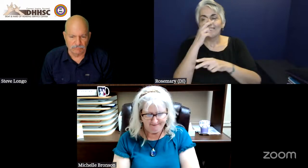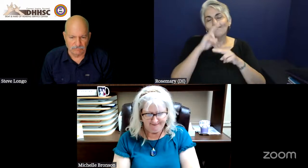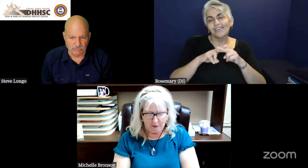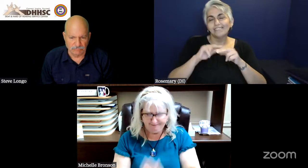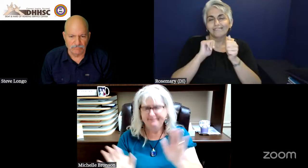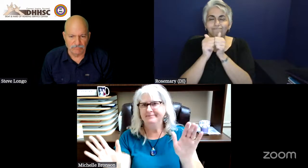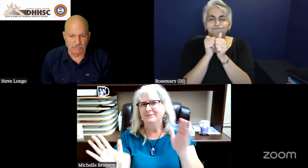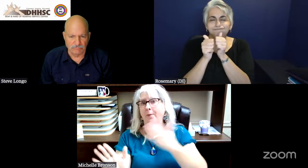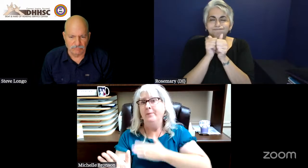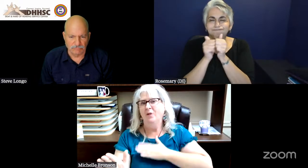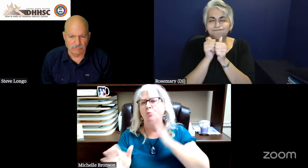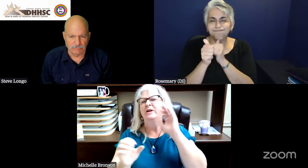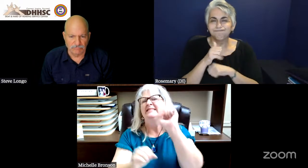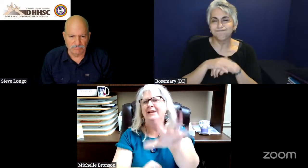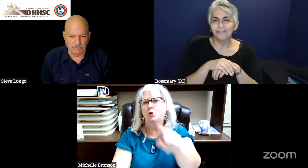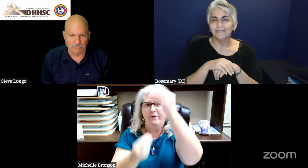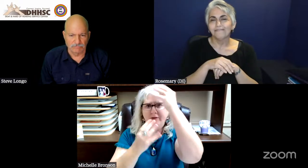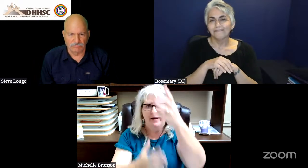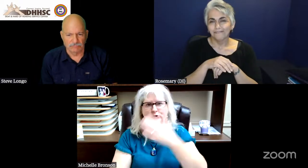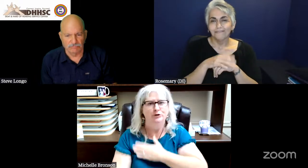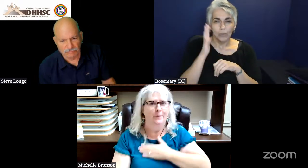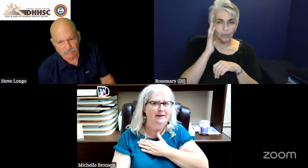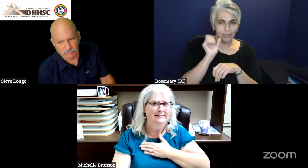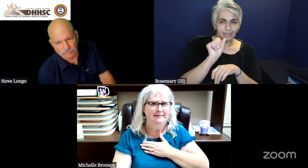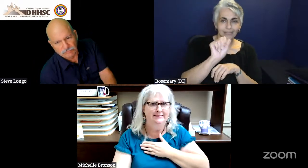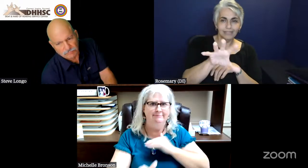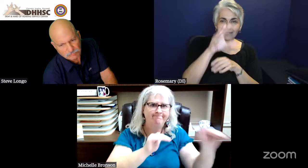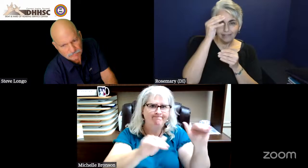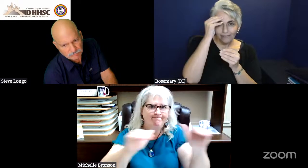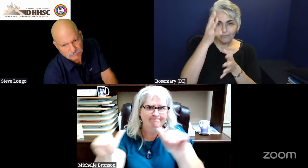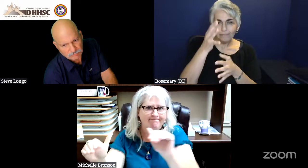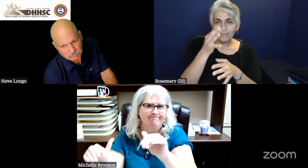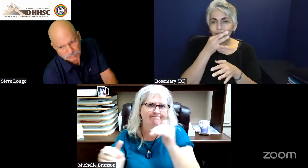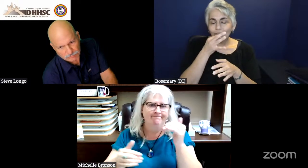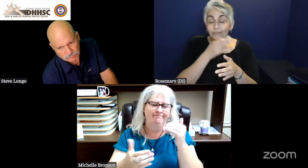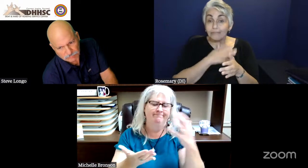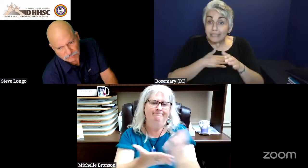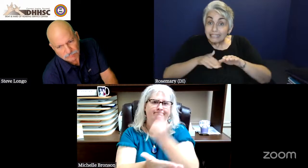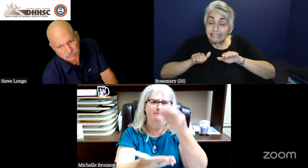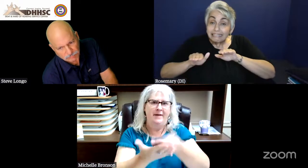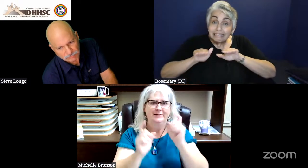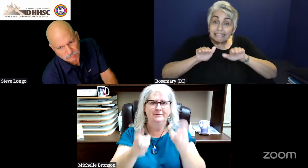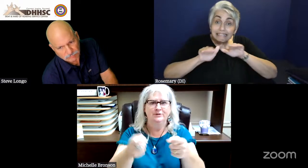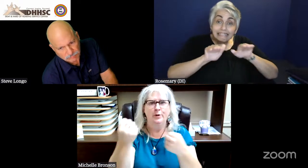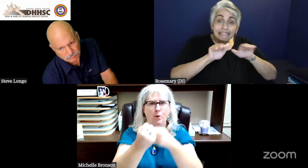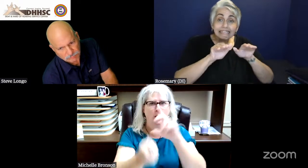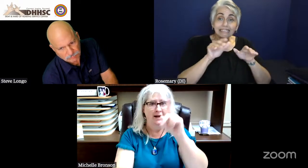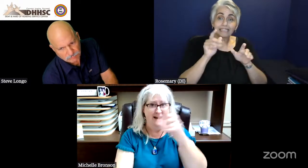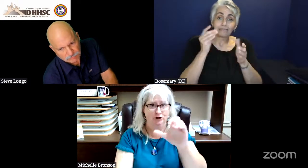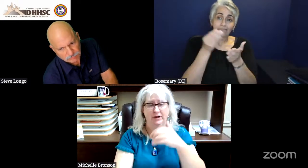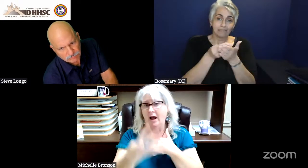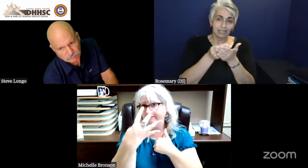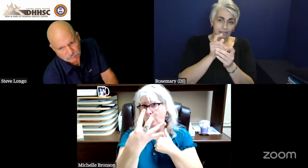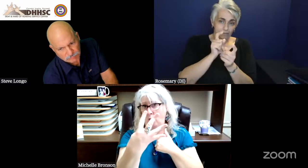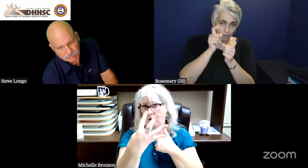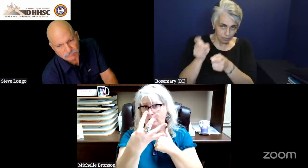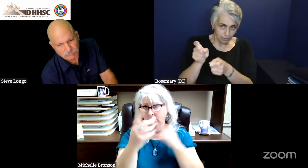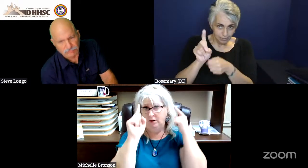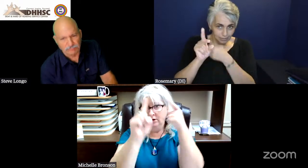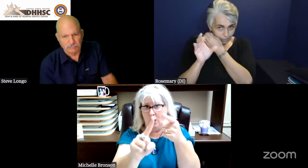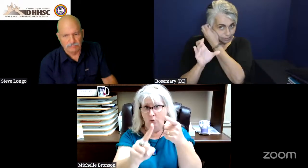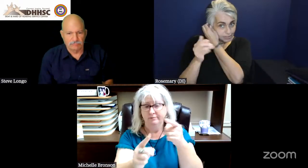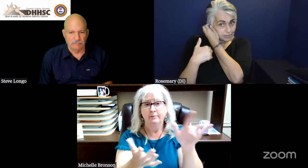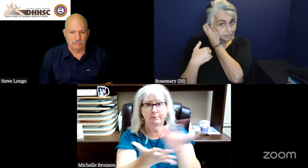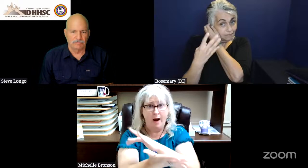the trophy, and it'll go from winner to winner. It's a great fun competition. So please spread the